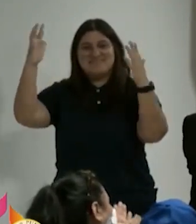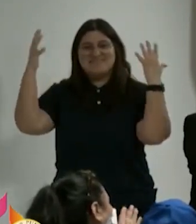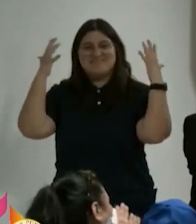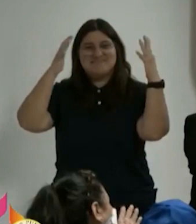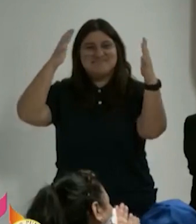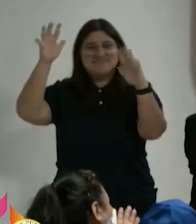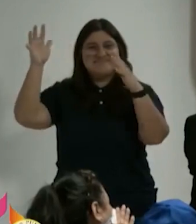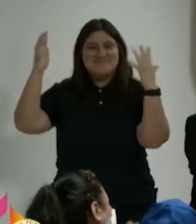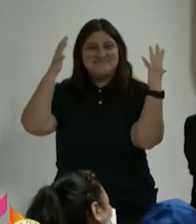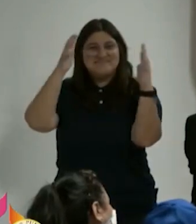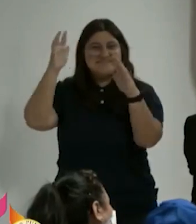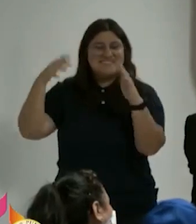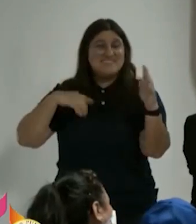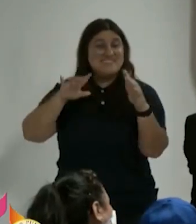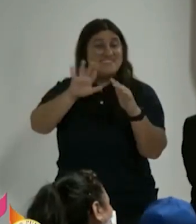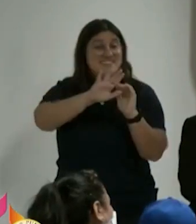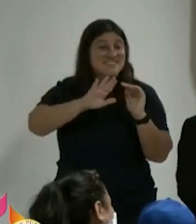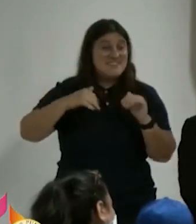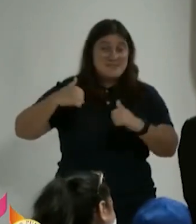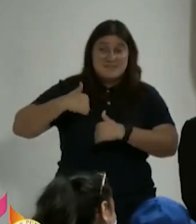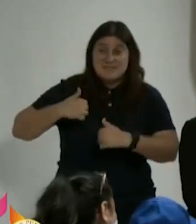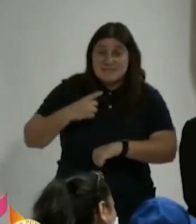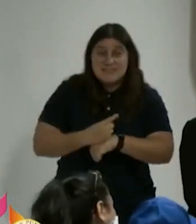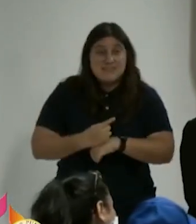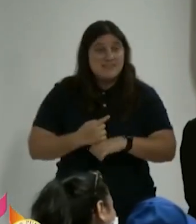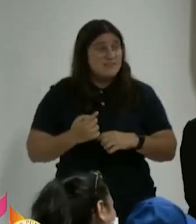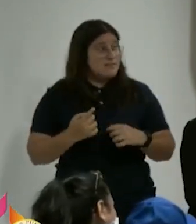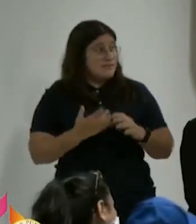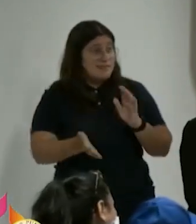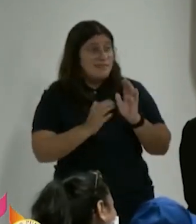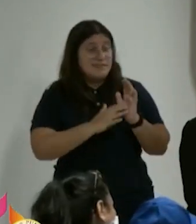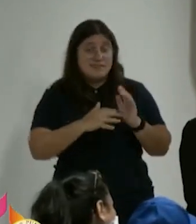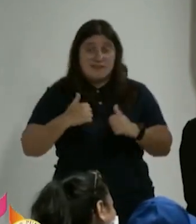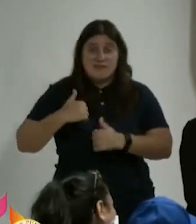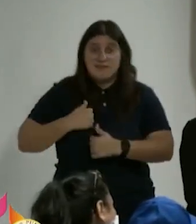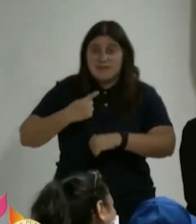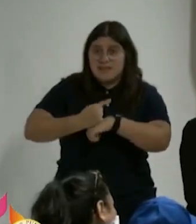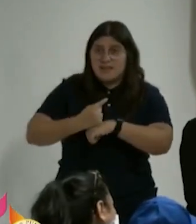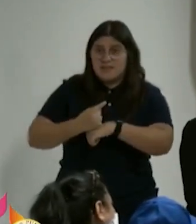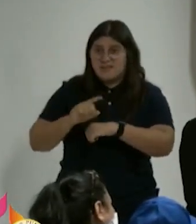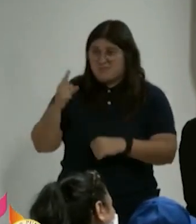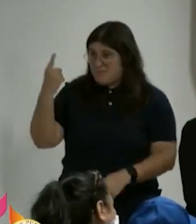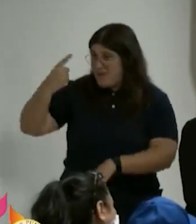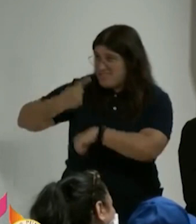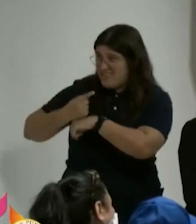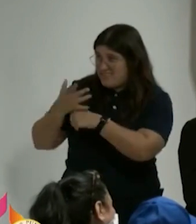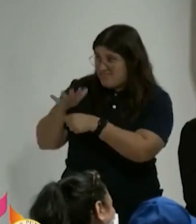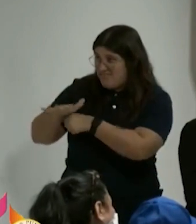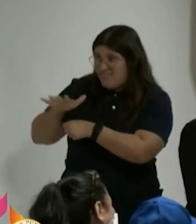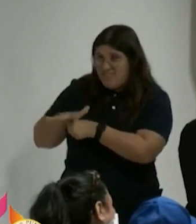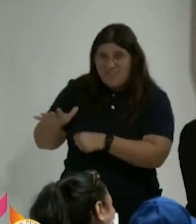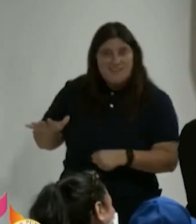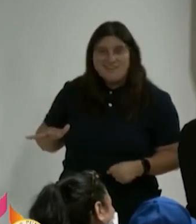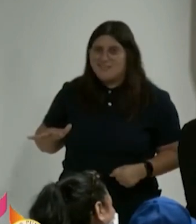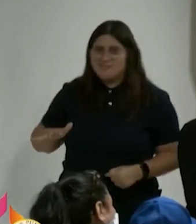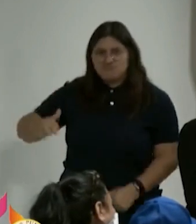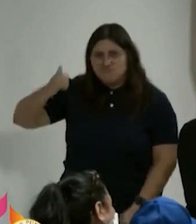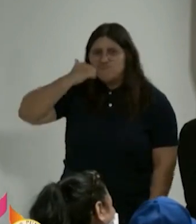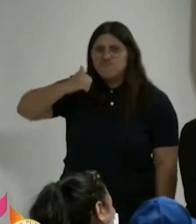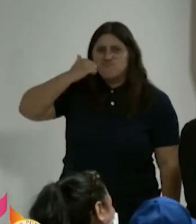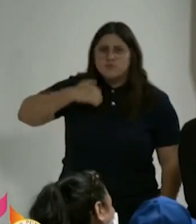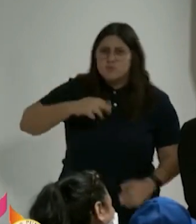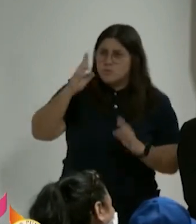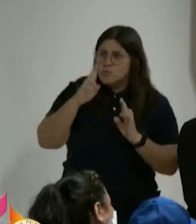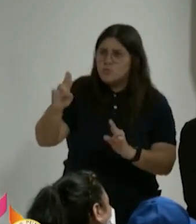weekend, Veterans Day. But I've always said, Veterans Day should not be one day. Every single day we should